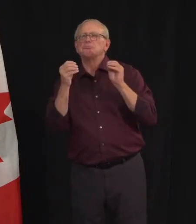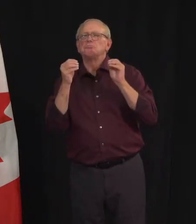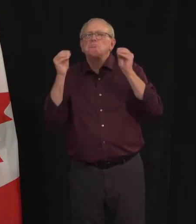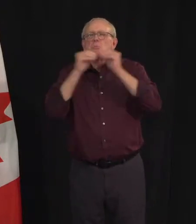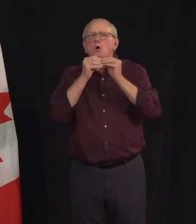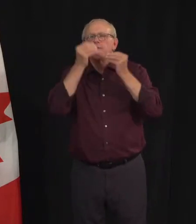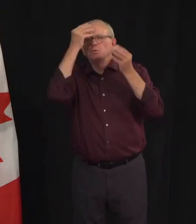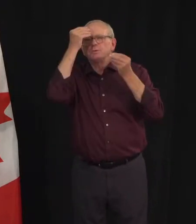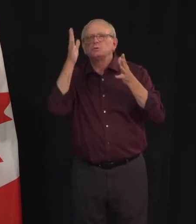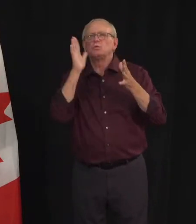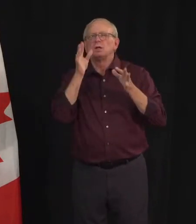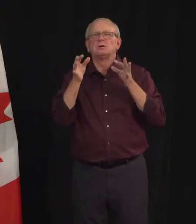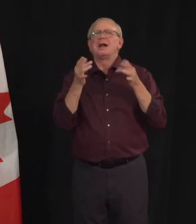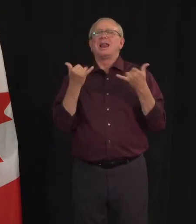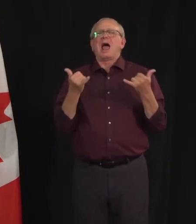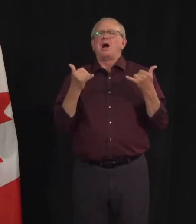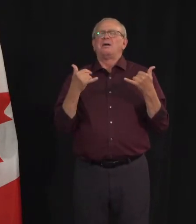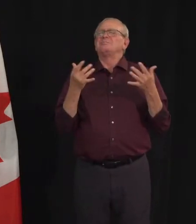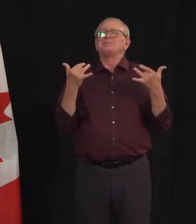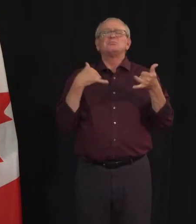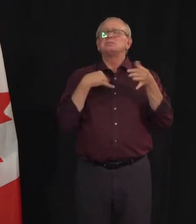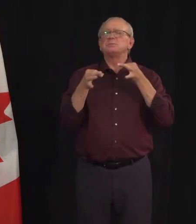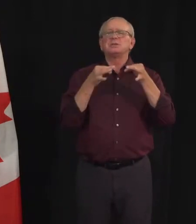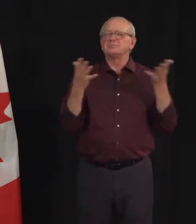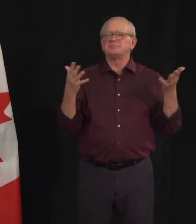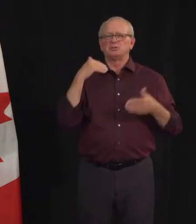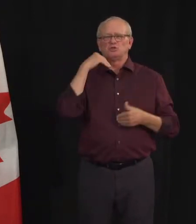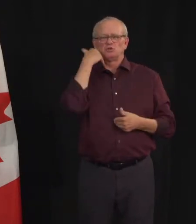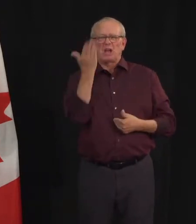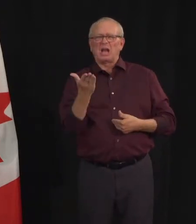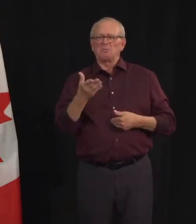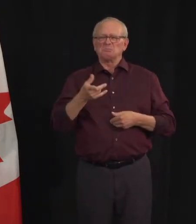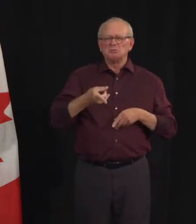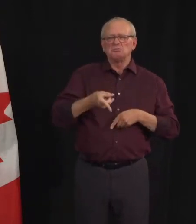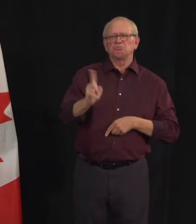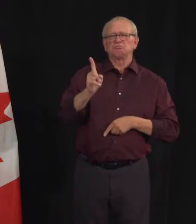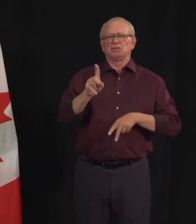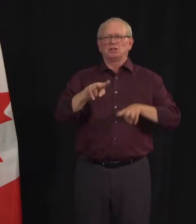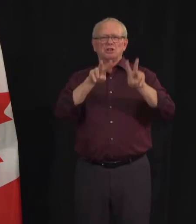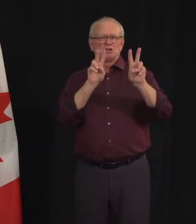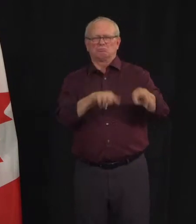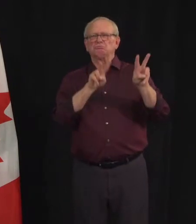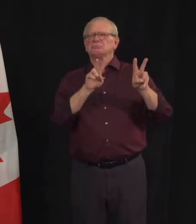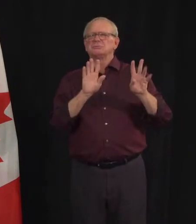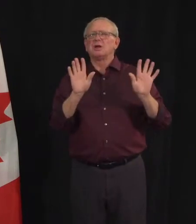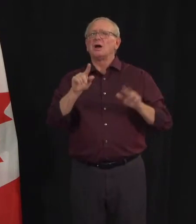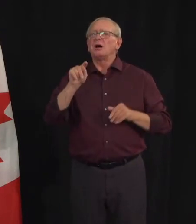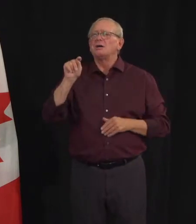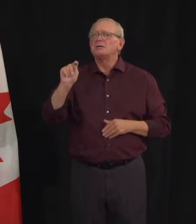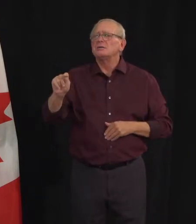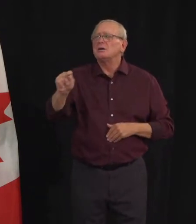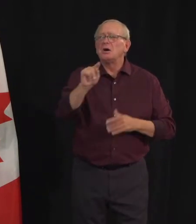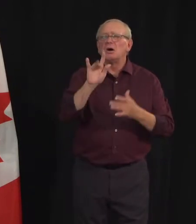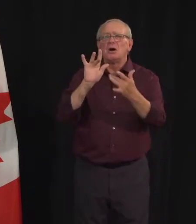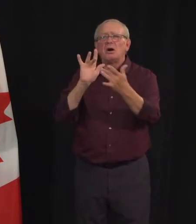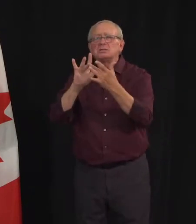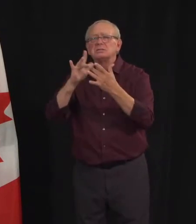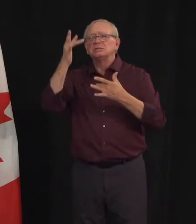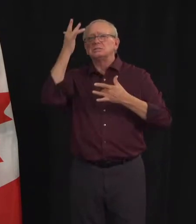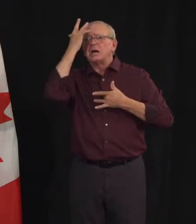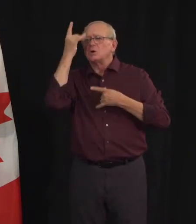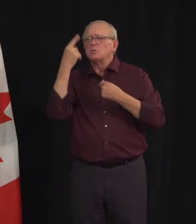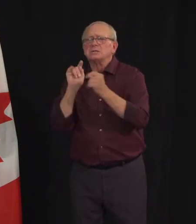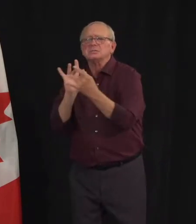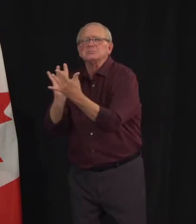theme I have been hearing over the past few weeks, reported by our contact tracers, who are talking with people who test positive and